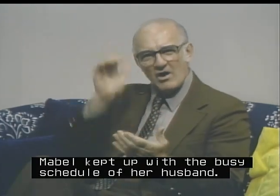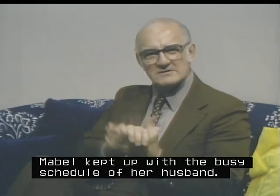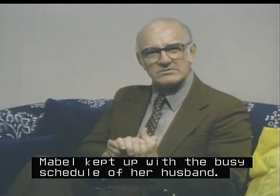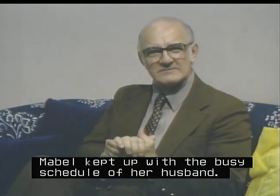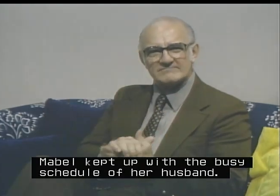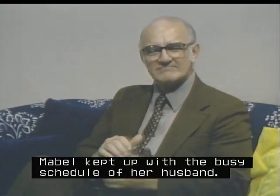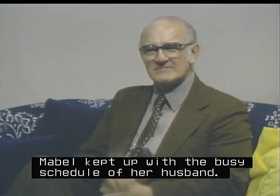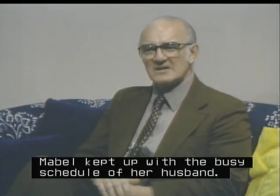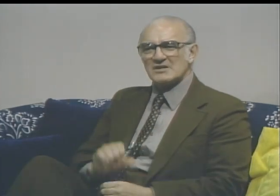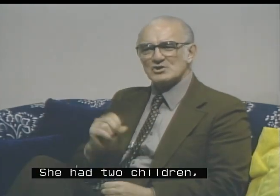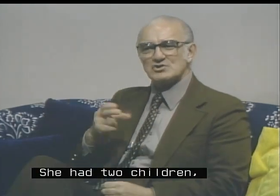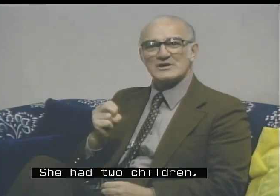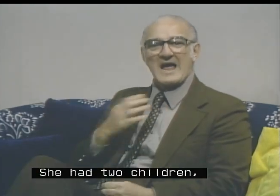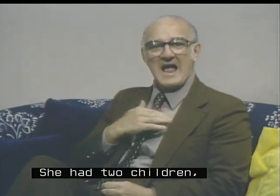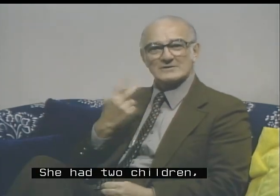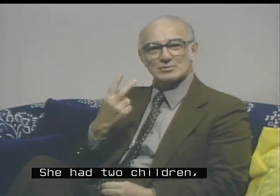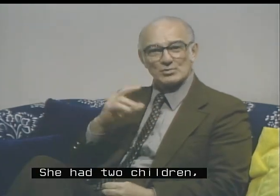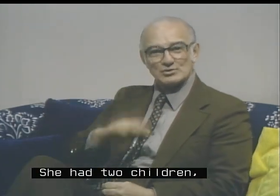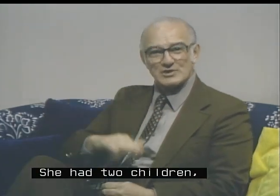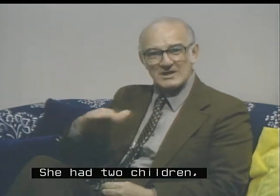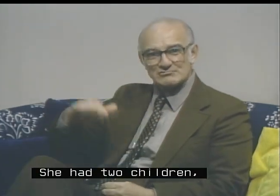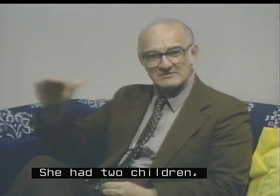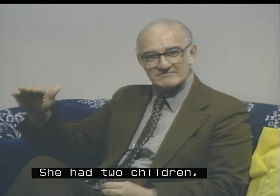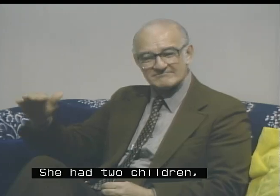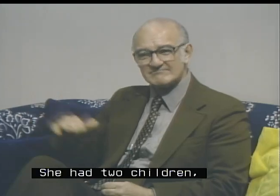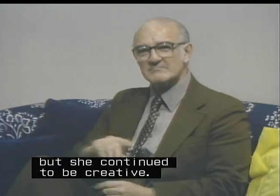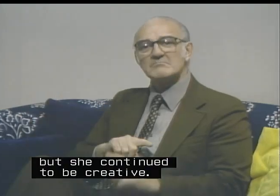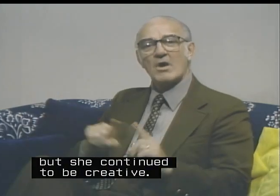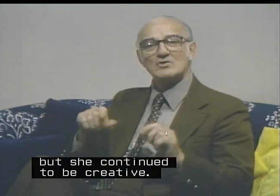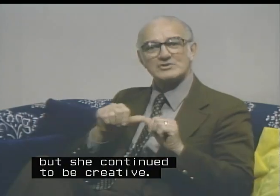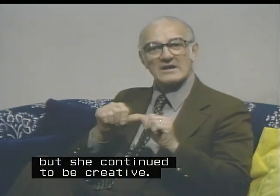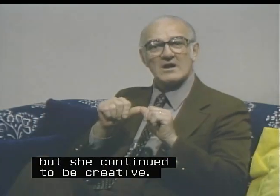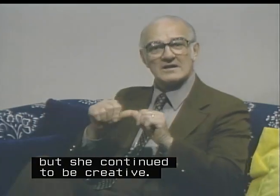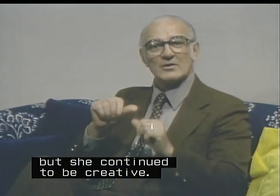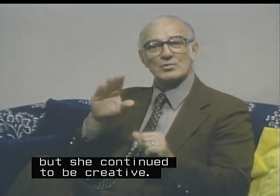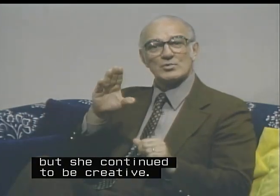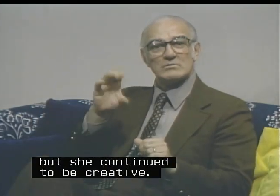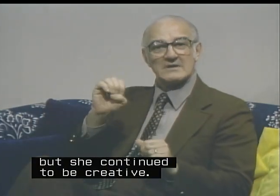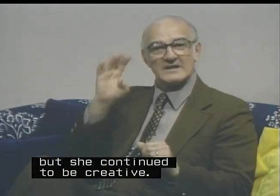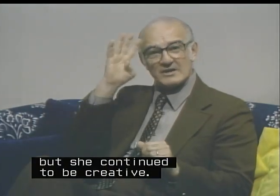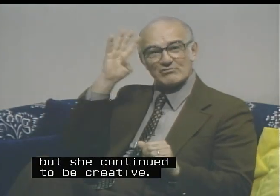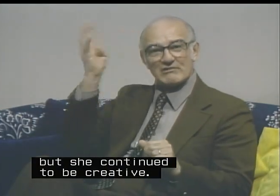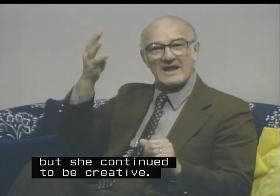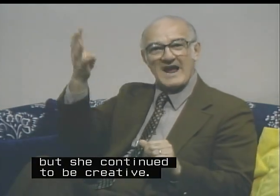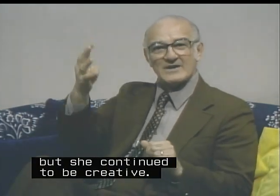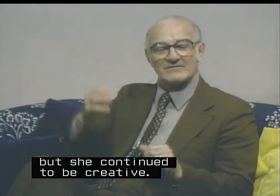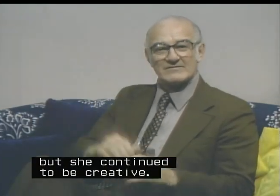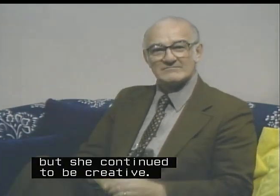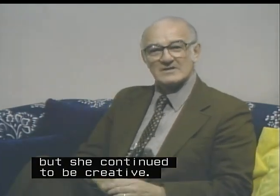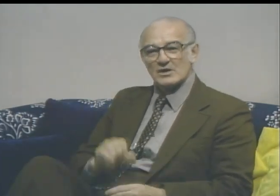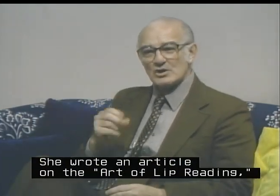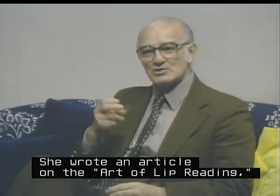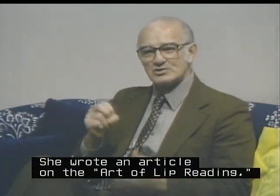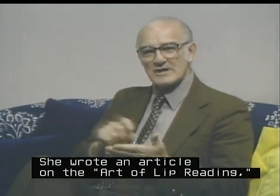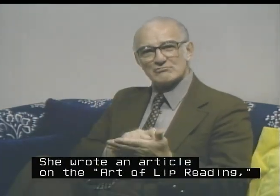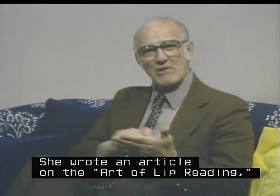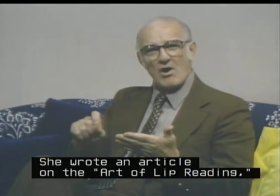husband. She had 2 children, but she continued to be creative. She wrote